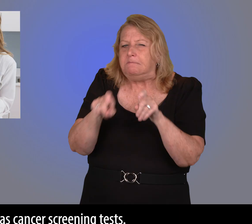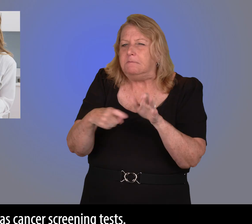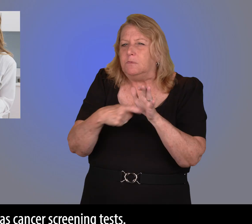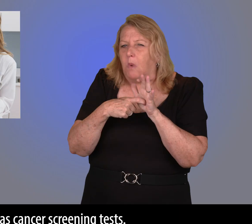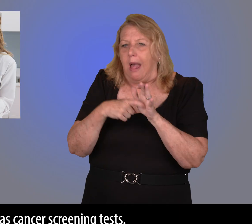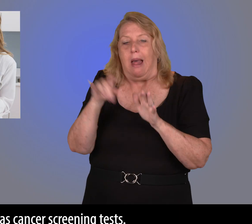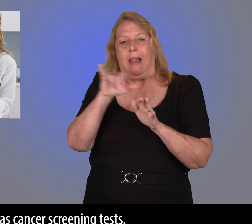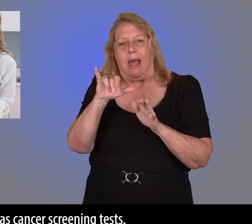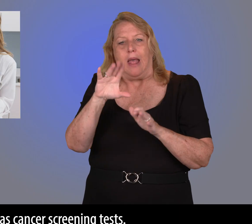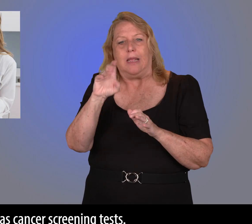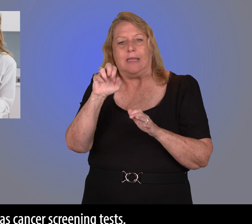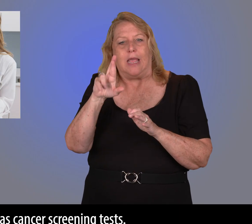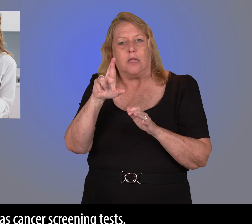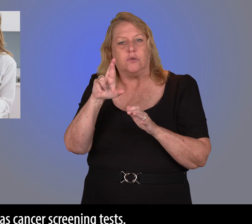as cancer screening tests.